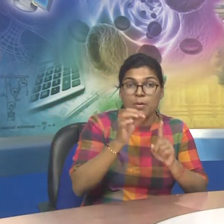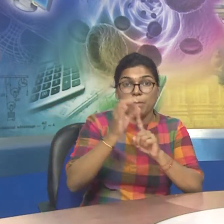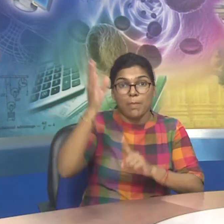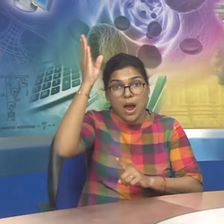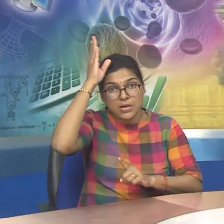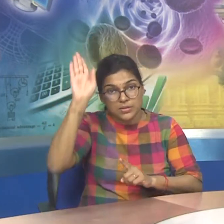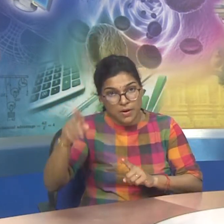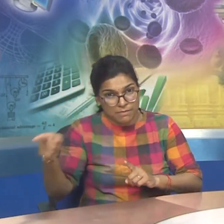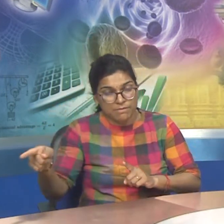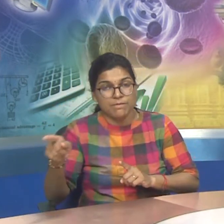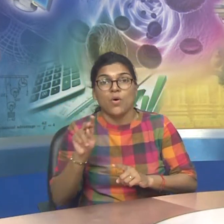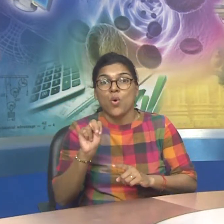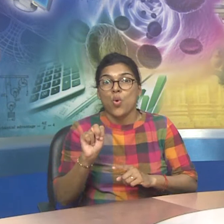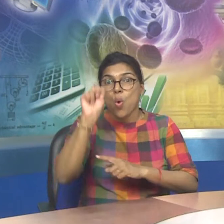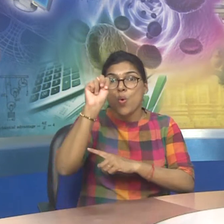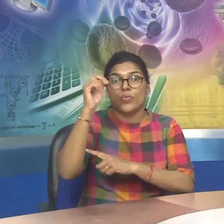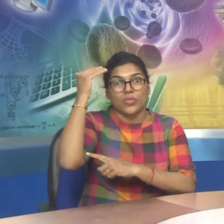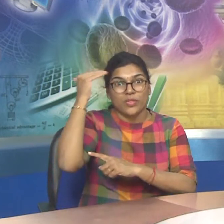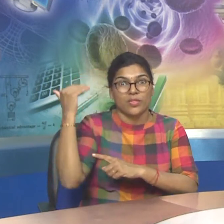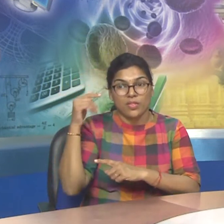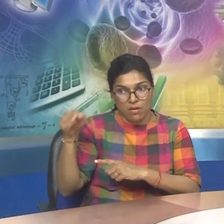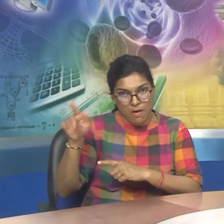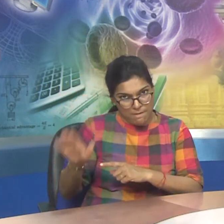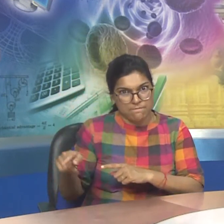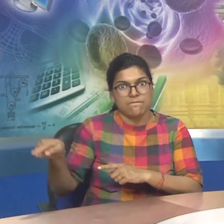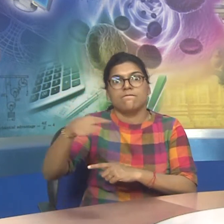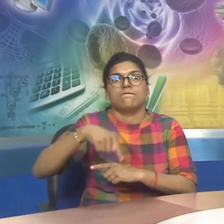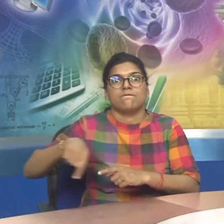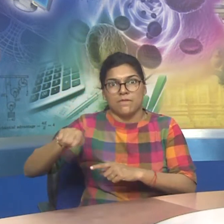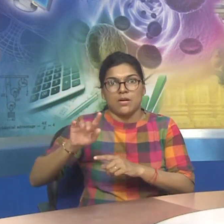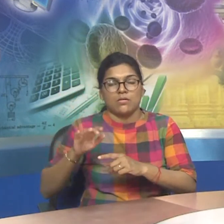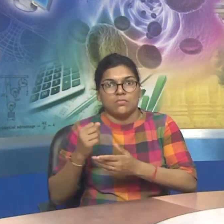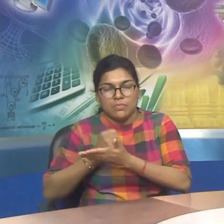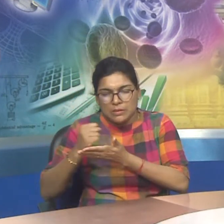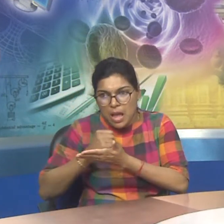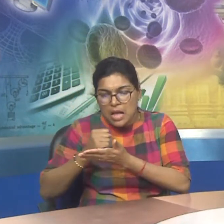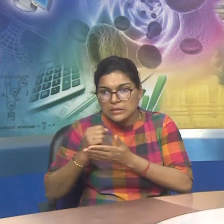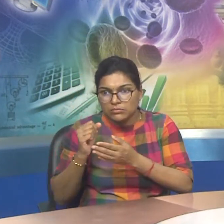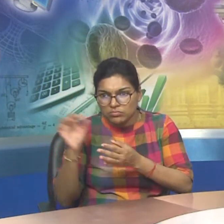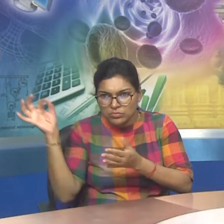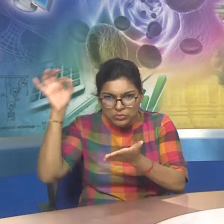India, Pakistan, and North Korea.